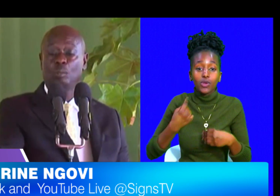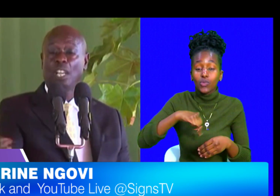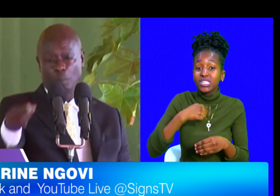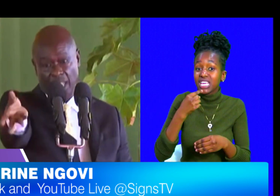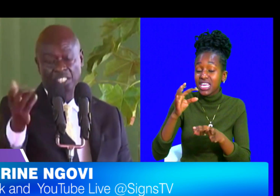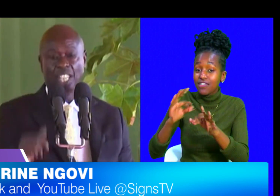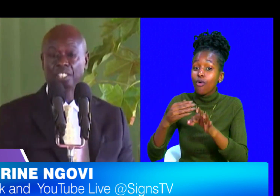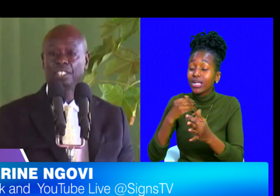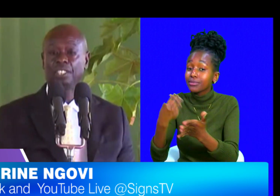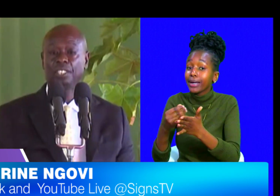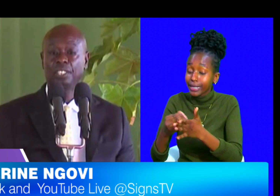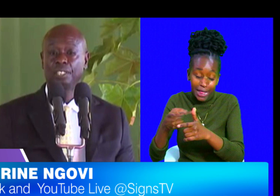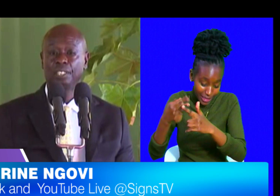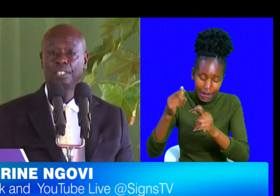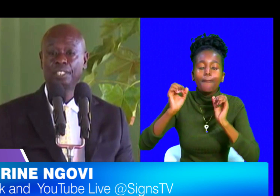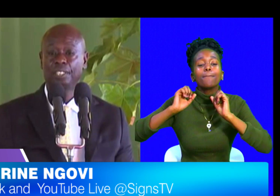ya kukula we can discuss.